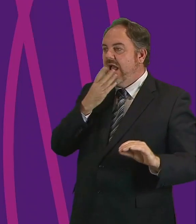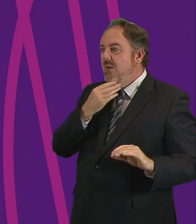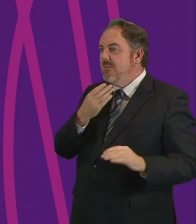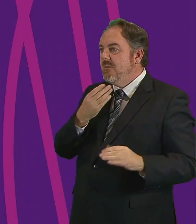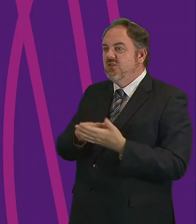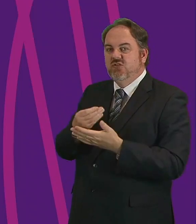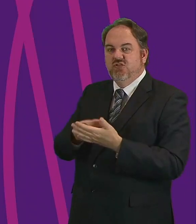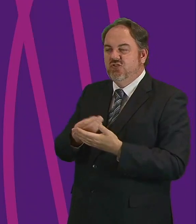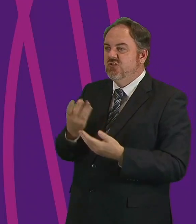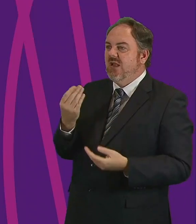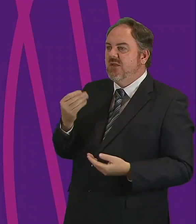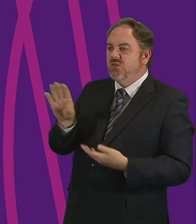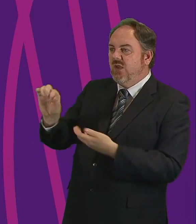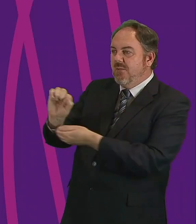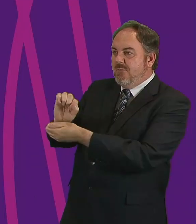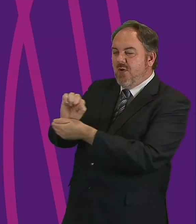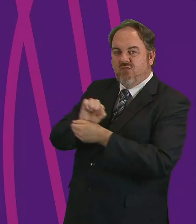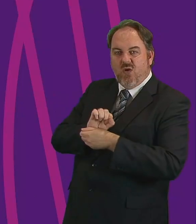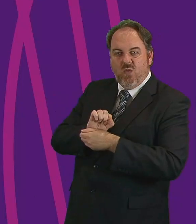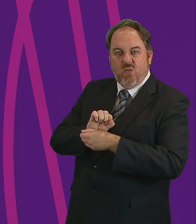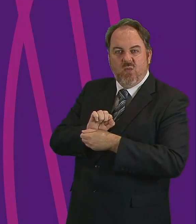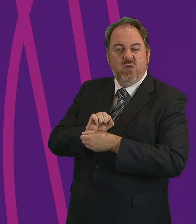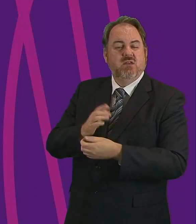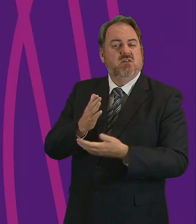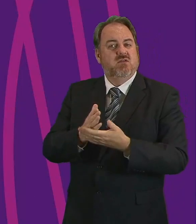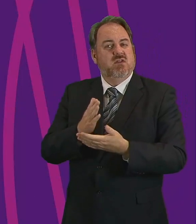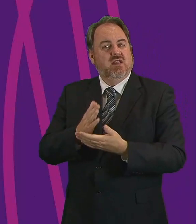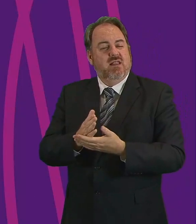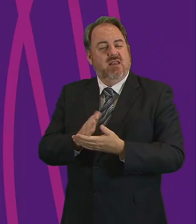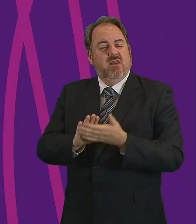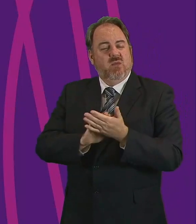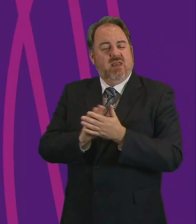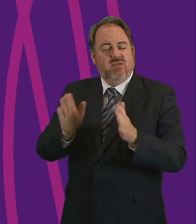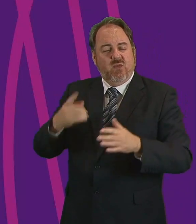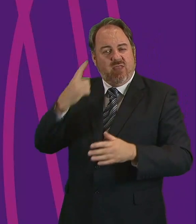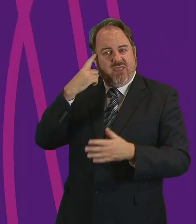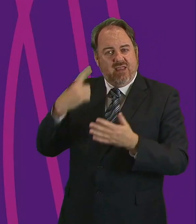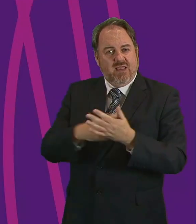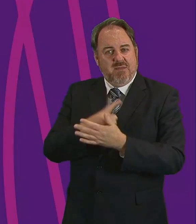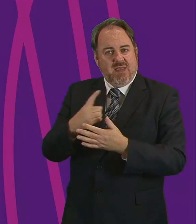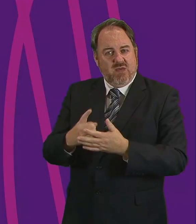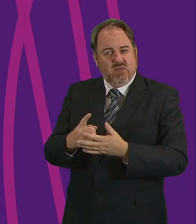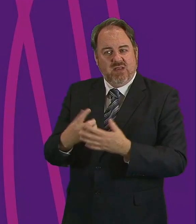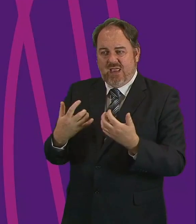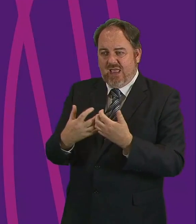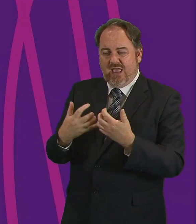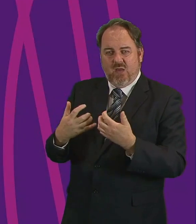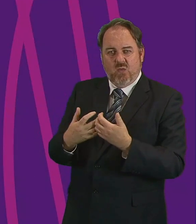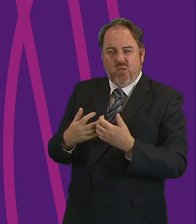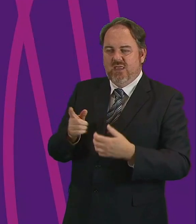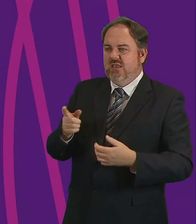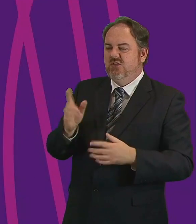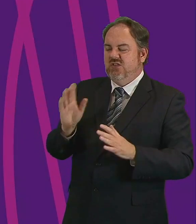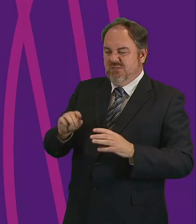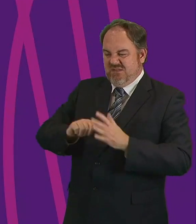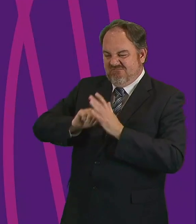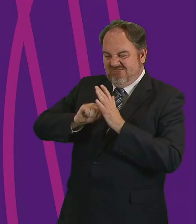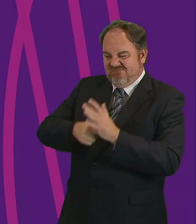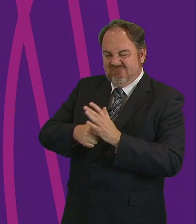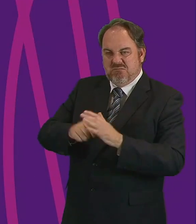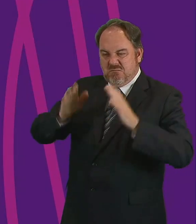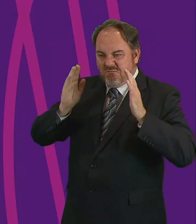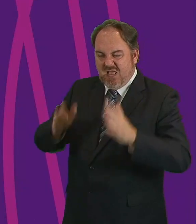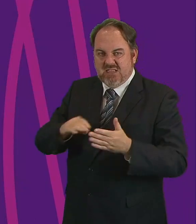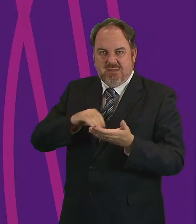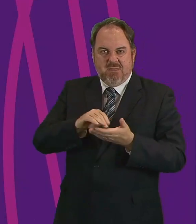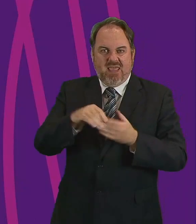Our view is that if the UK government seeks to impose on itself a needless, masochistic rule to pay off the debt